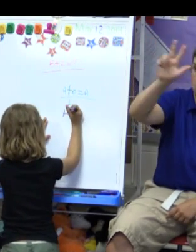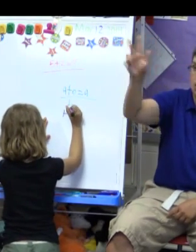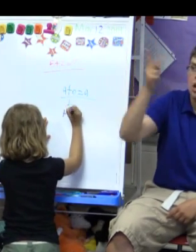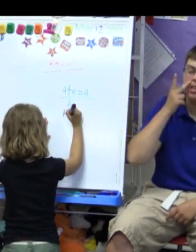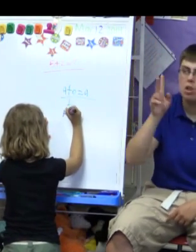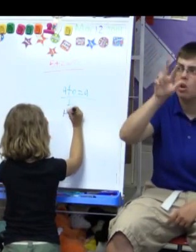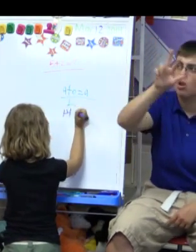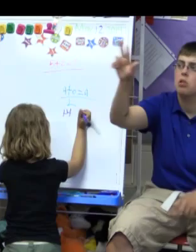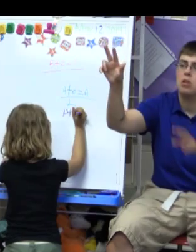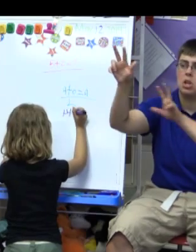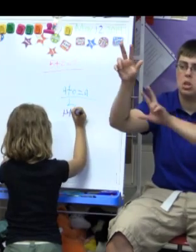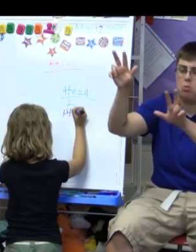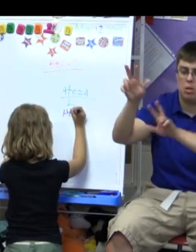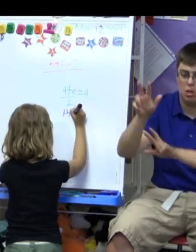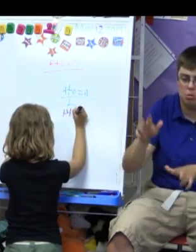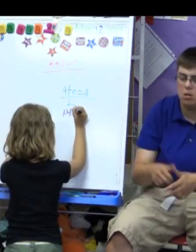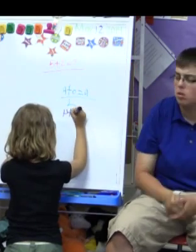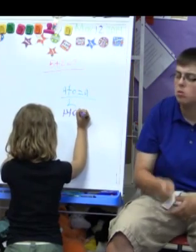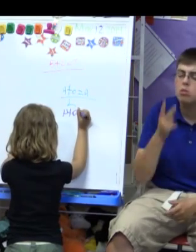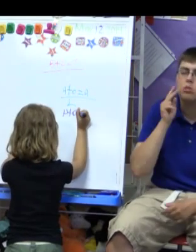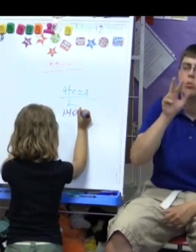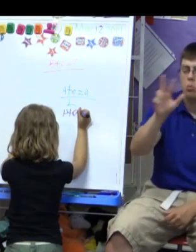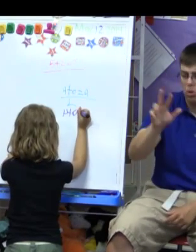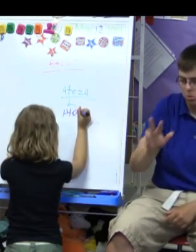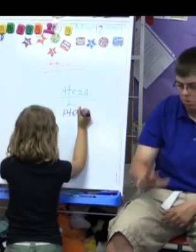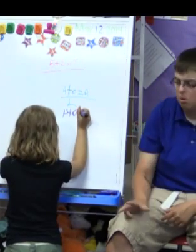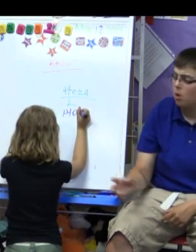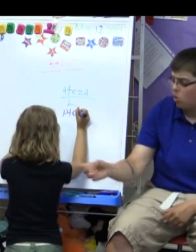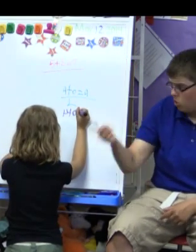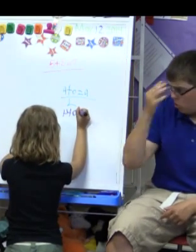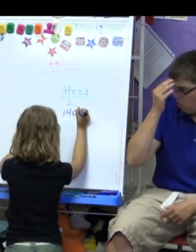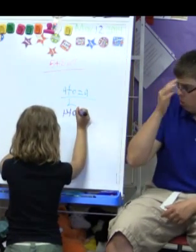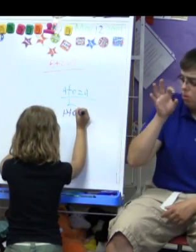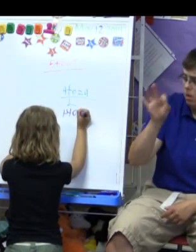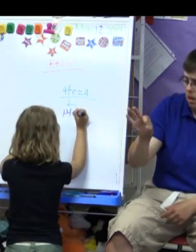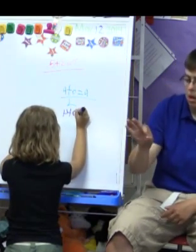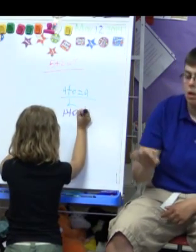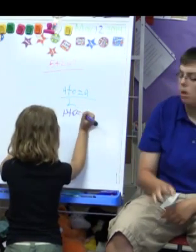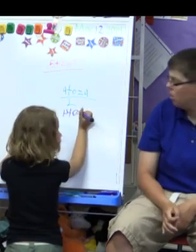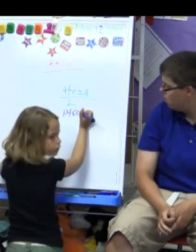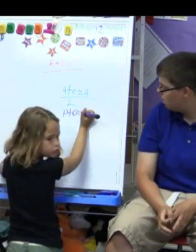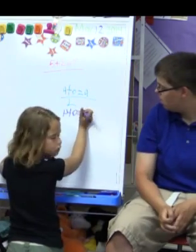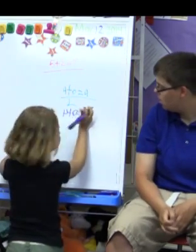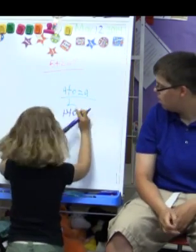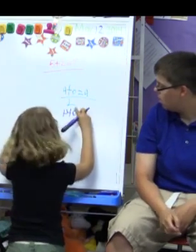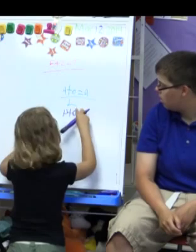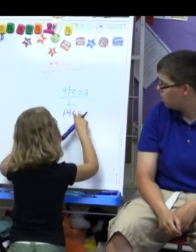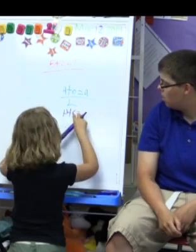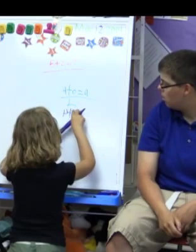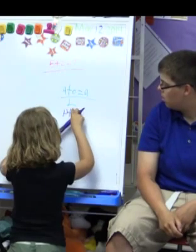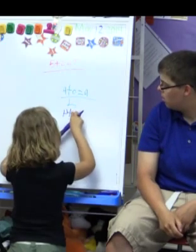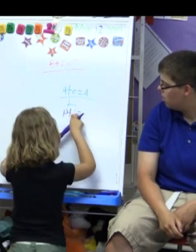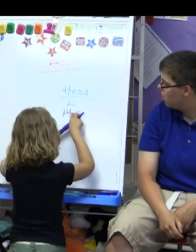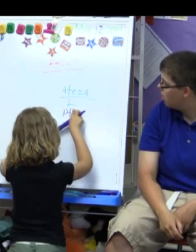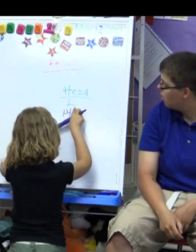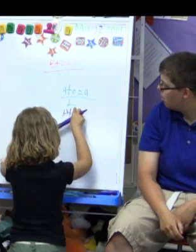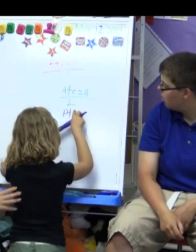So, saw it going across three, three, and three? Mm And you knew it was nine? She's writing the same thing as me.